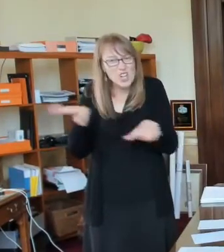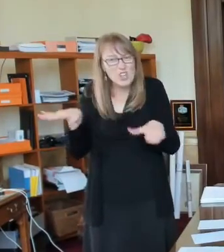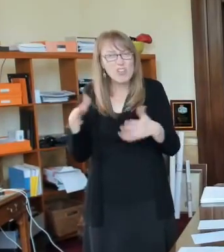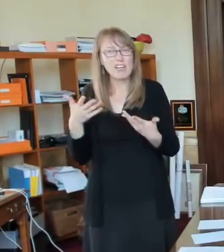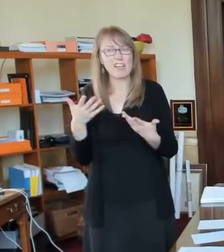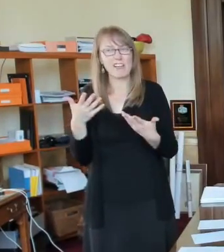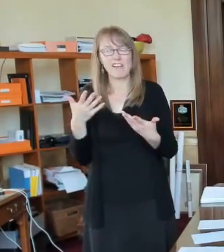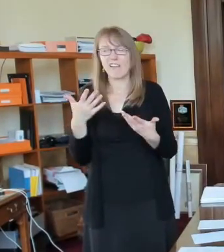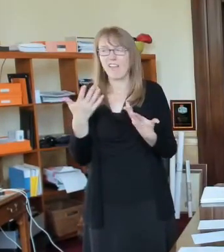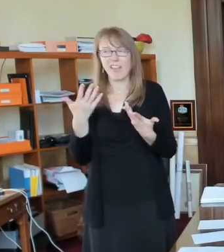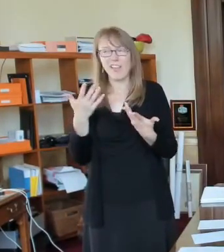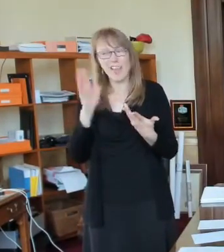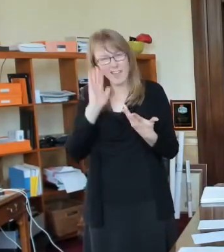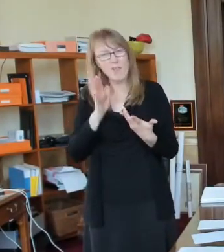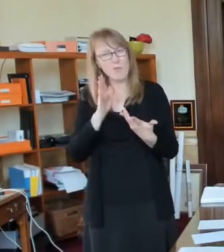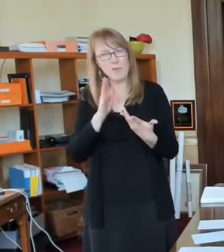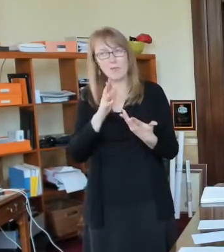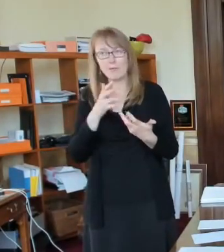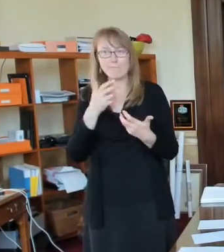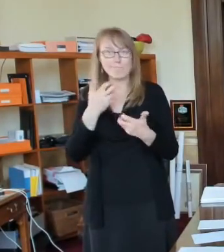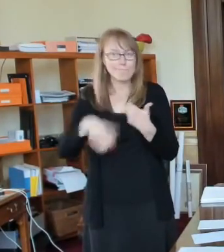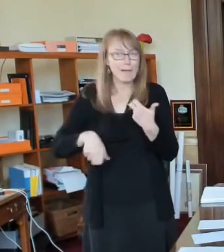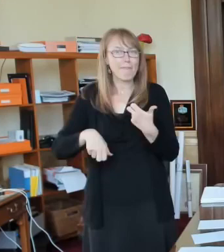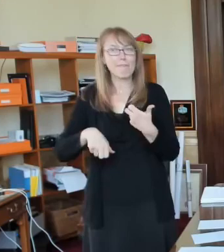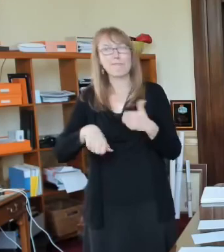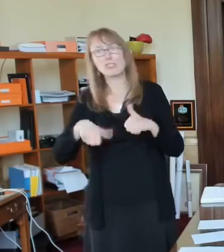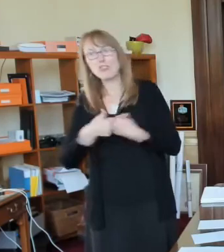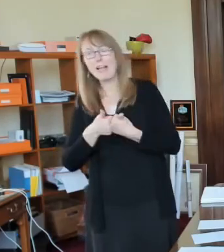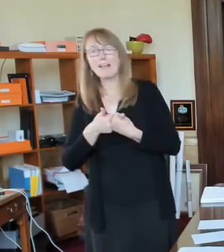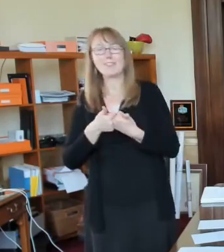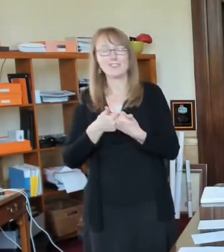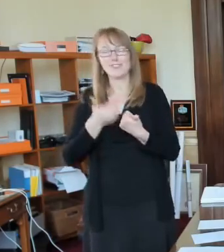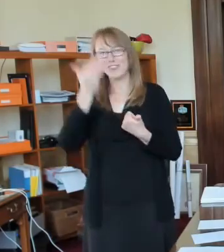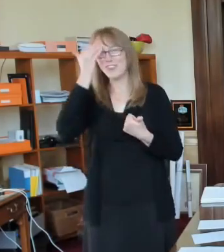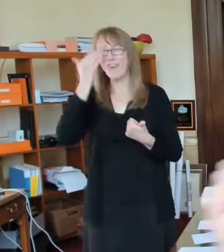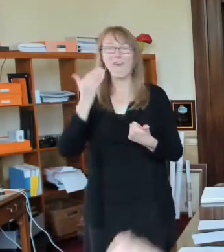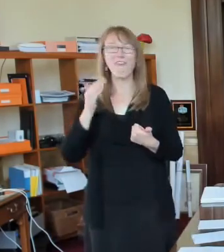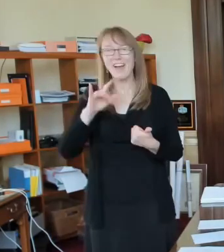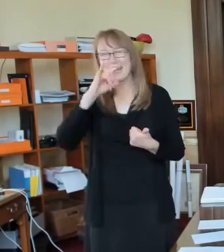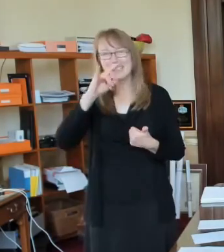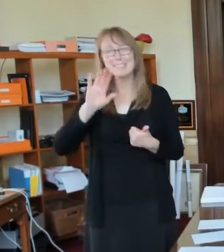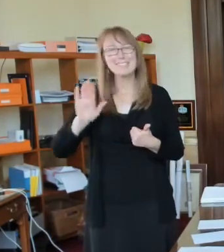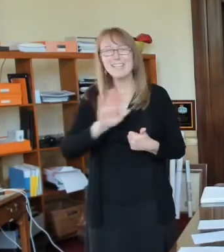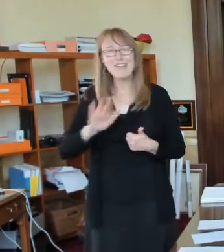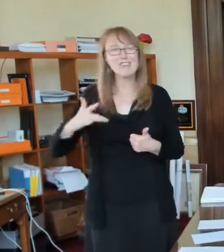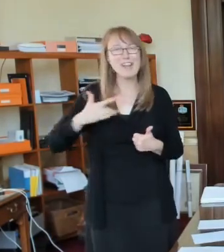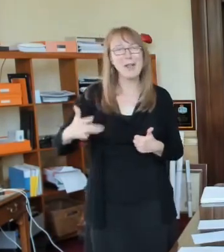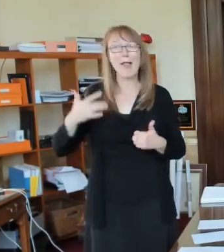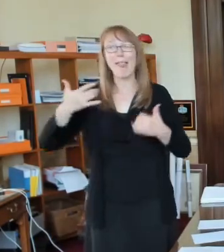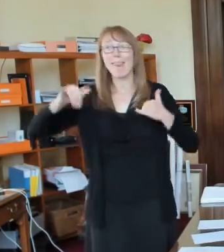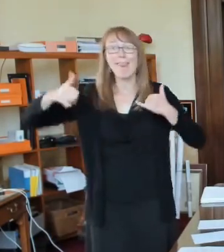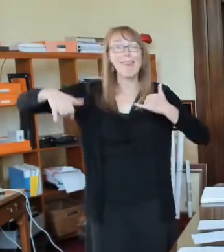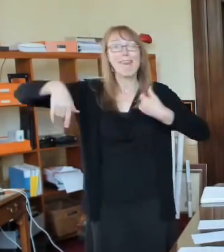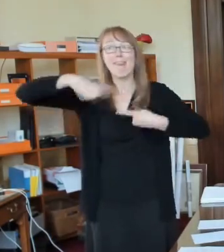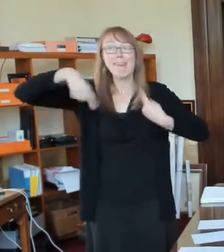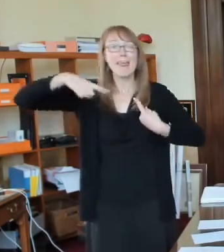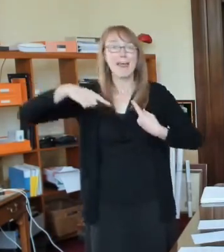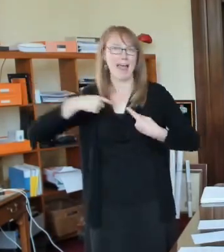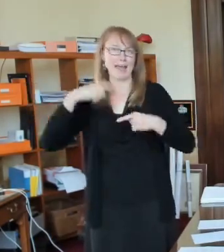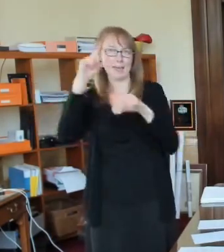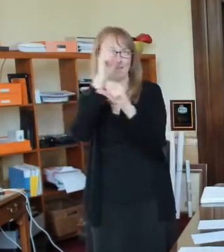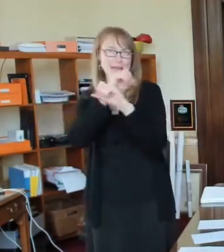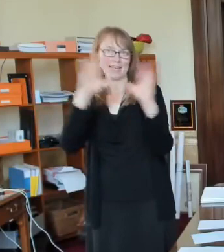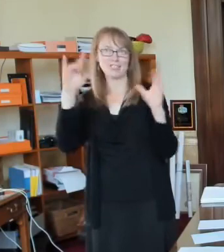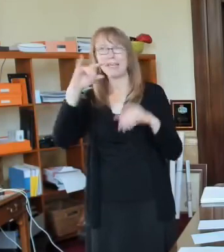They're playful, they're playing around, they're goofing around. I can just see right now somebody pulling somebody's mask off and that sort of